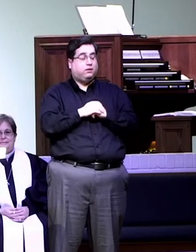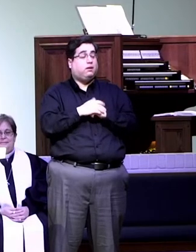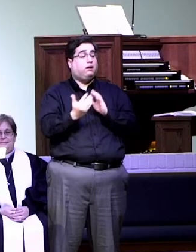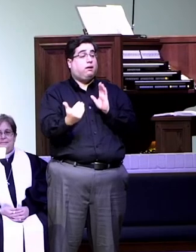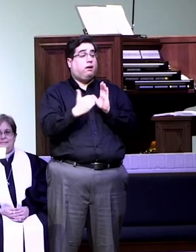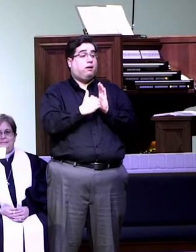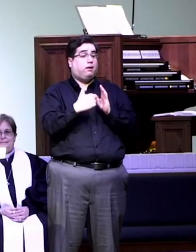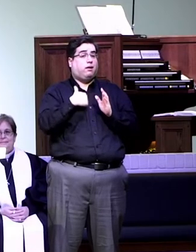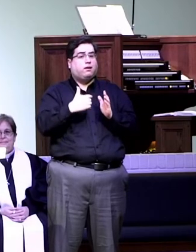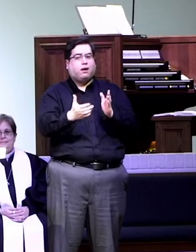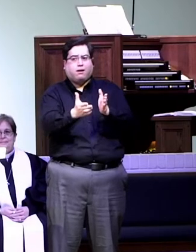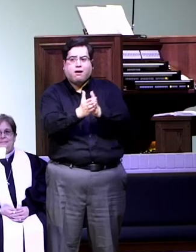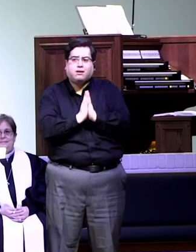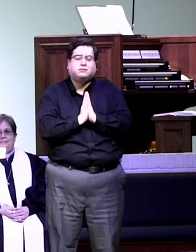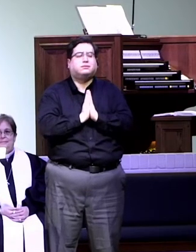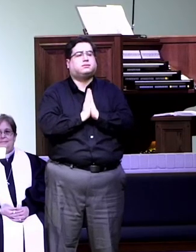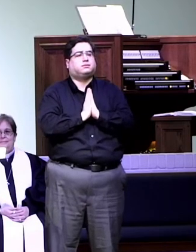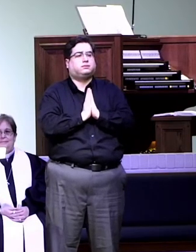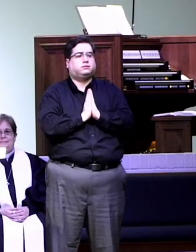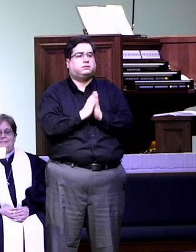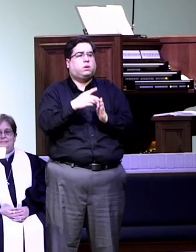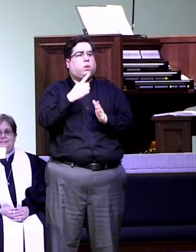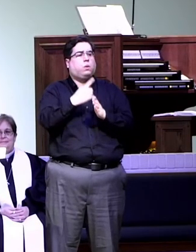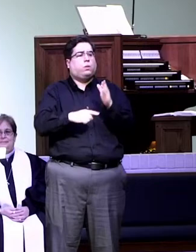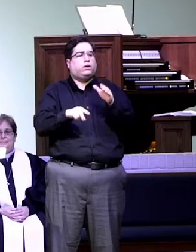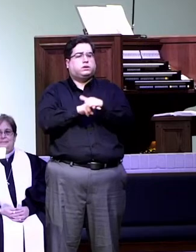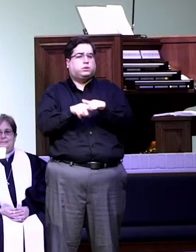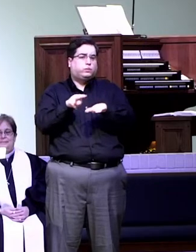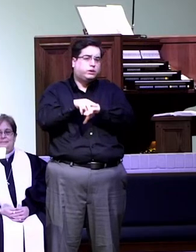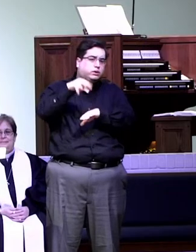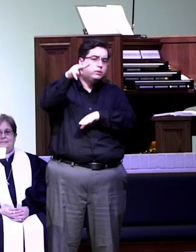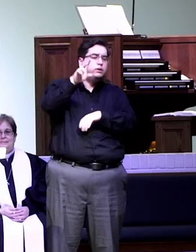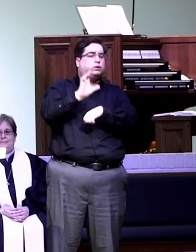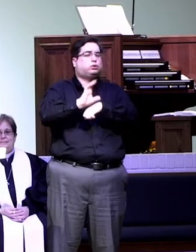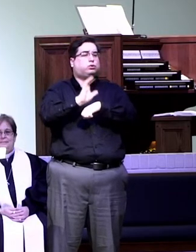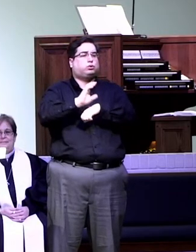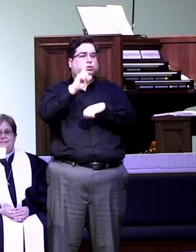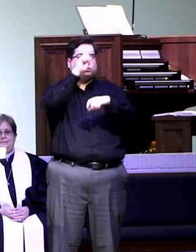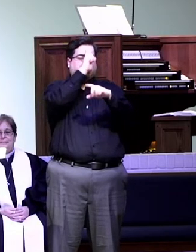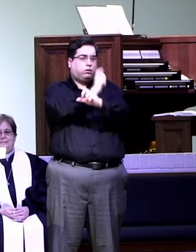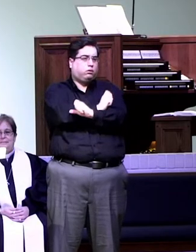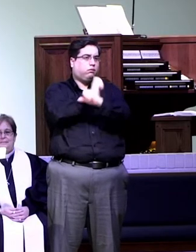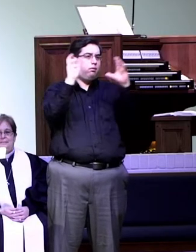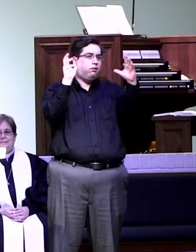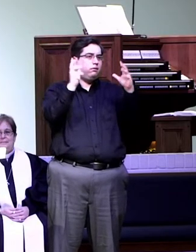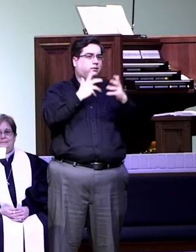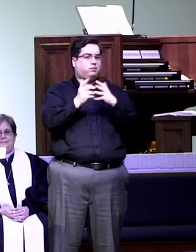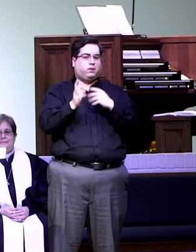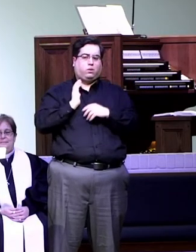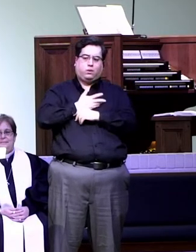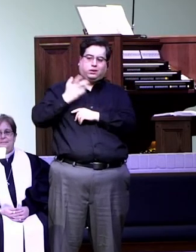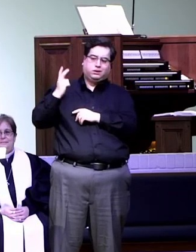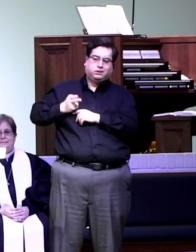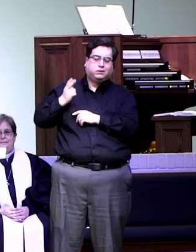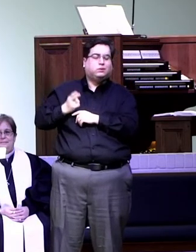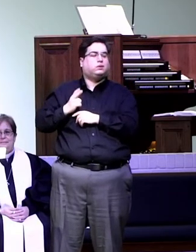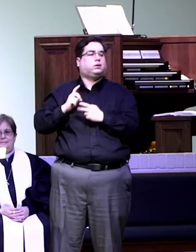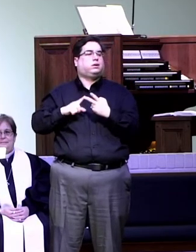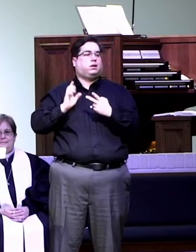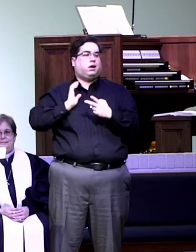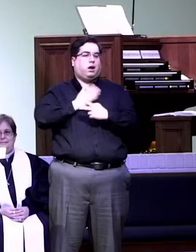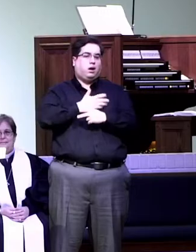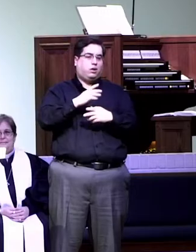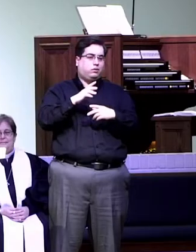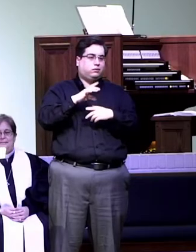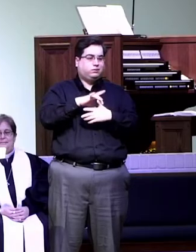Again, I ask, what does the resurrected church look like in light of our history, in light of our condition